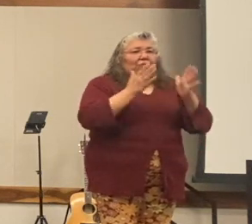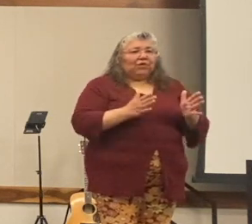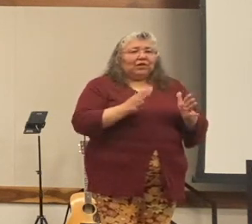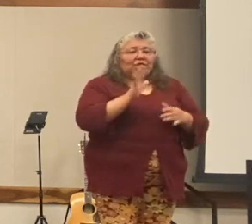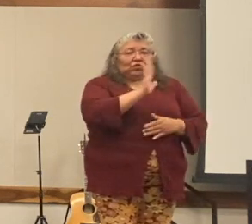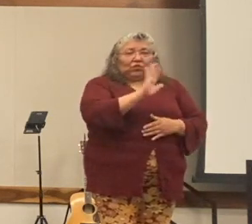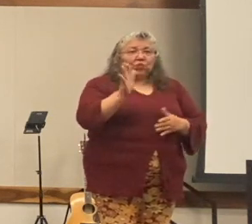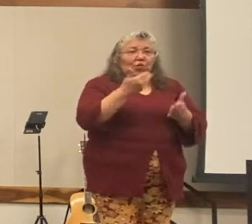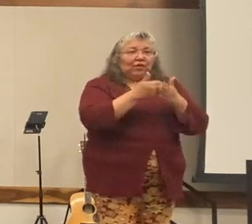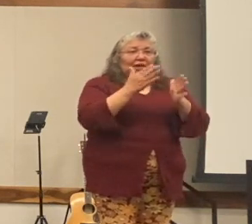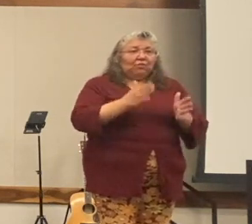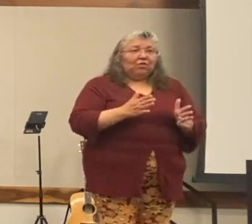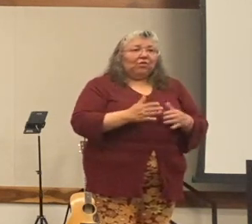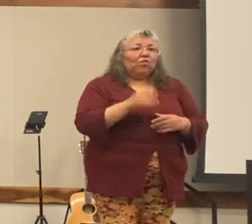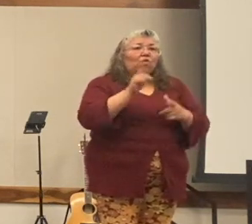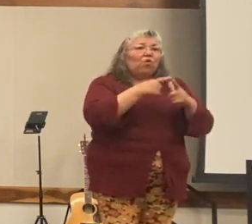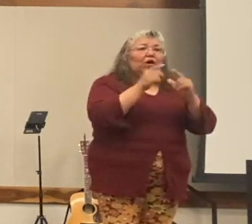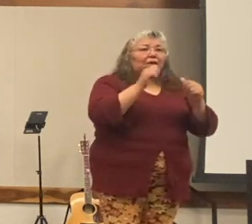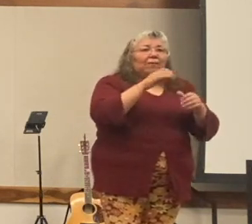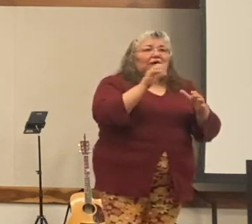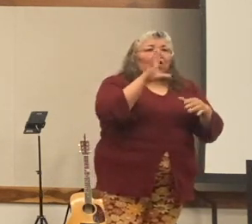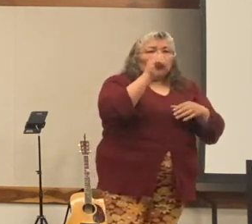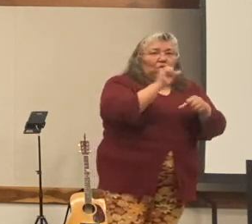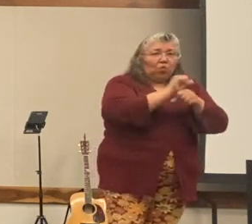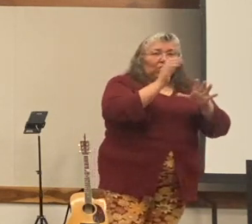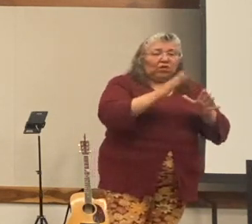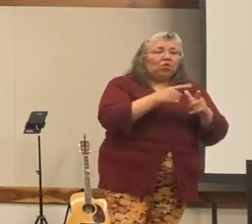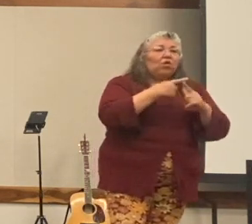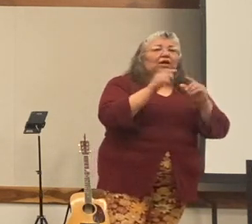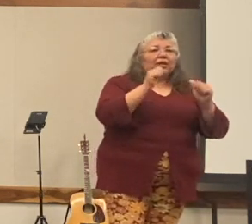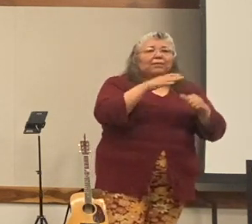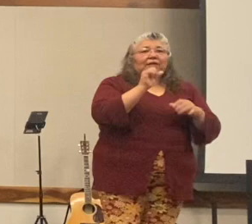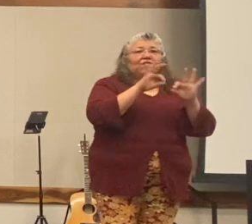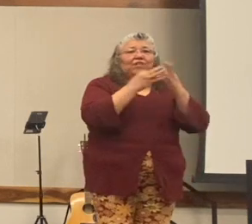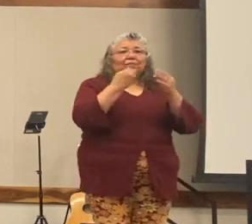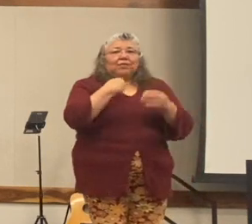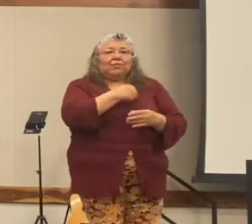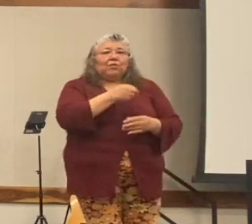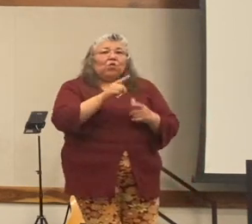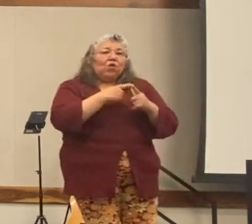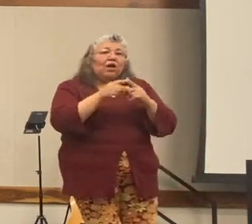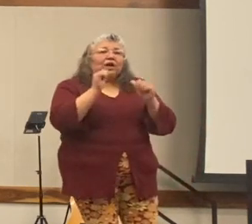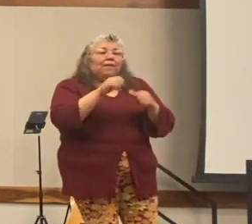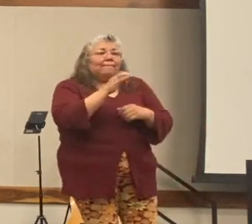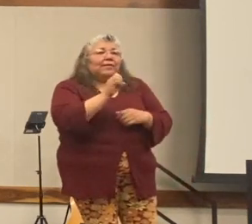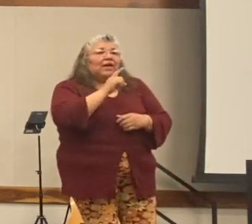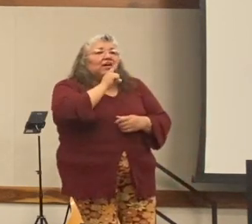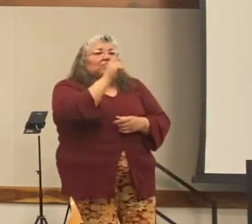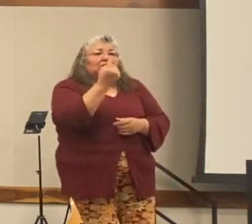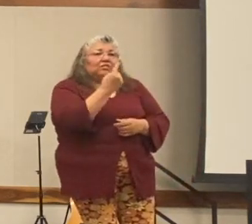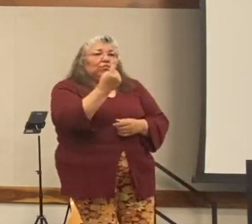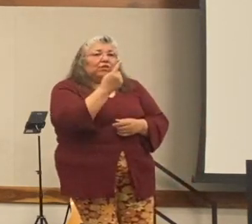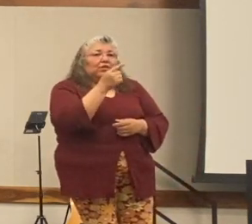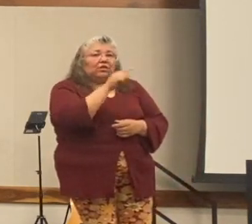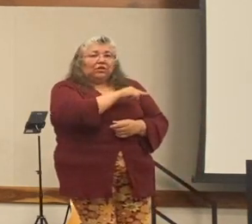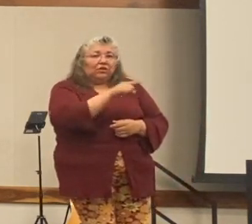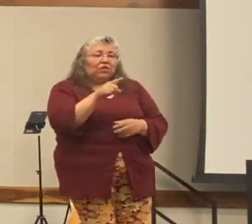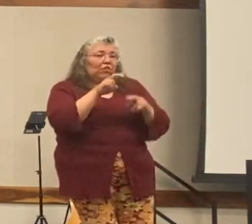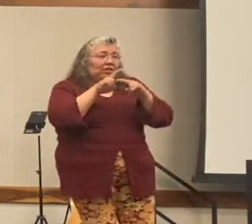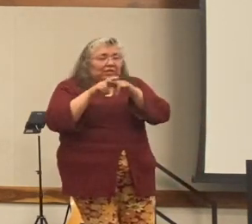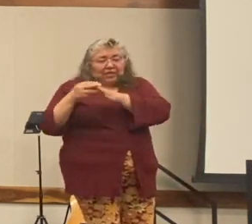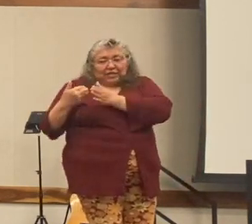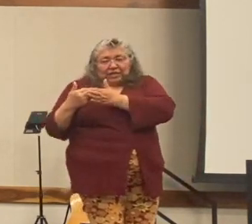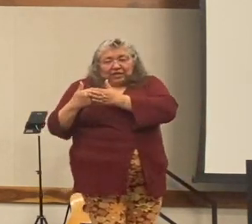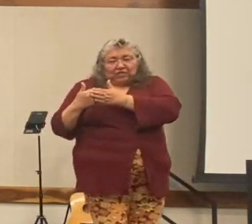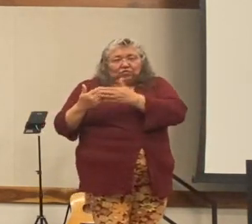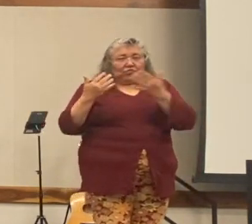your neighbor. Or it could be a coworker, or it could be a family member, or it could actually be somebody that you are sitting next